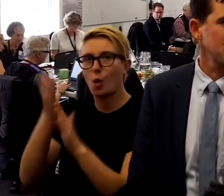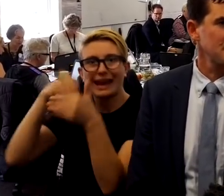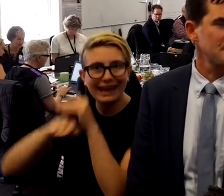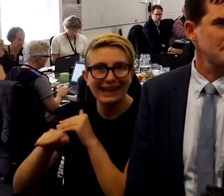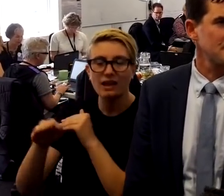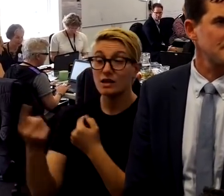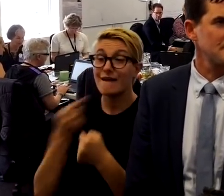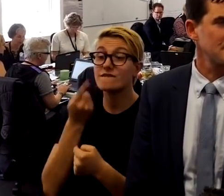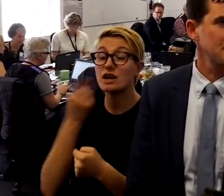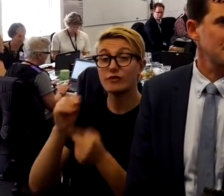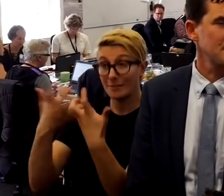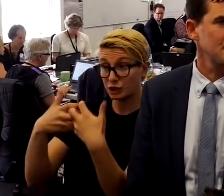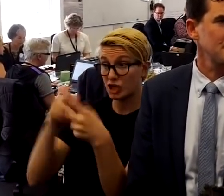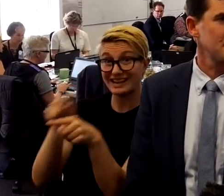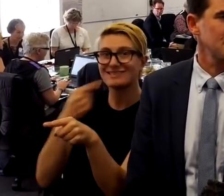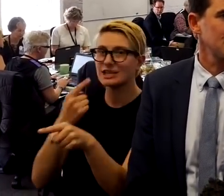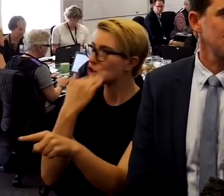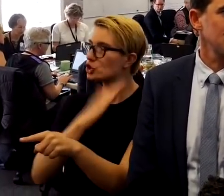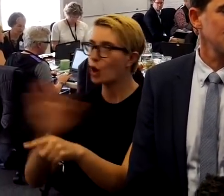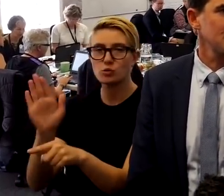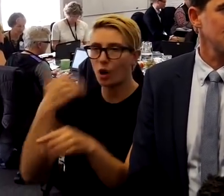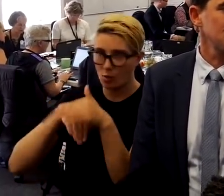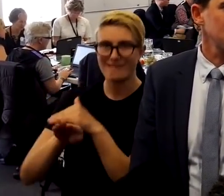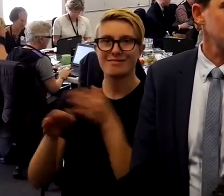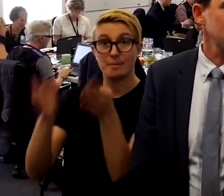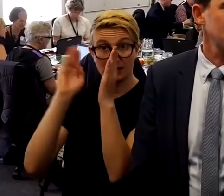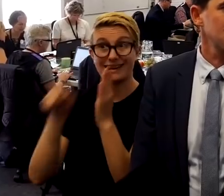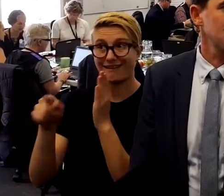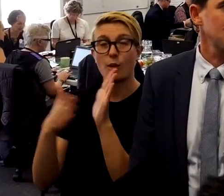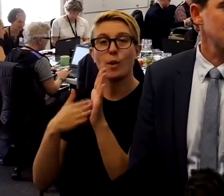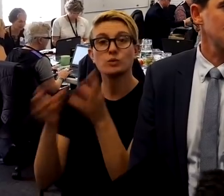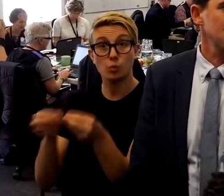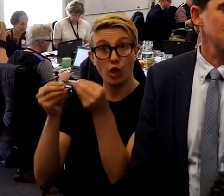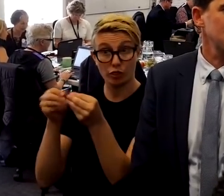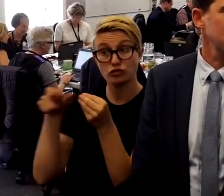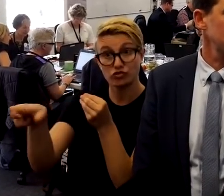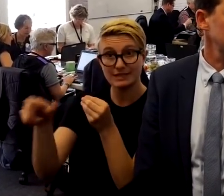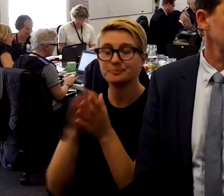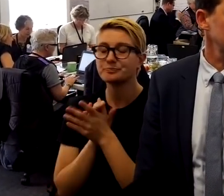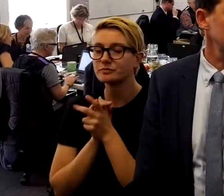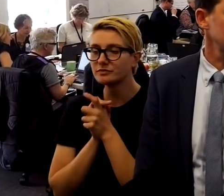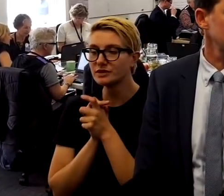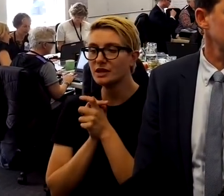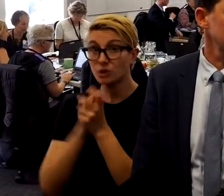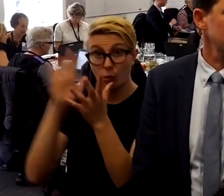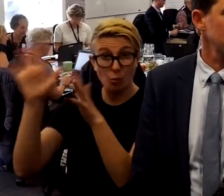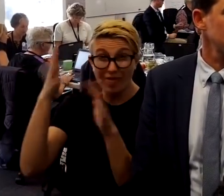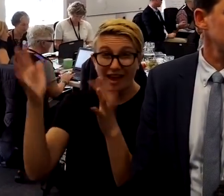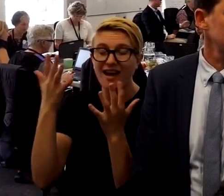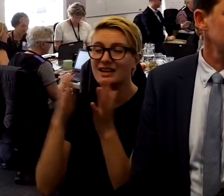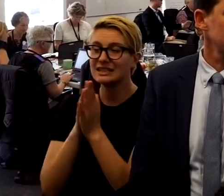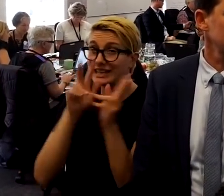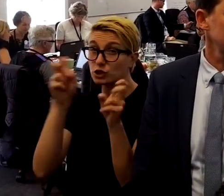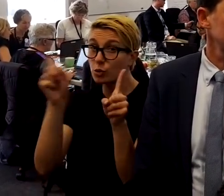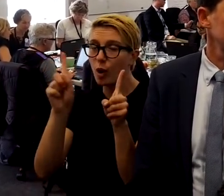zone. So we're actually working through that now. With the ongoing weather issues, you know, probably one of our primary issues over the last couple of days has been the very